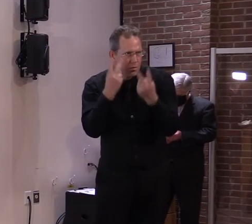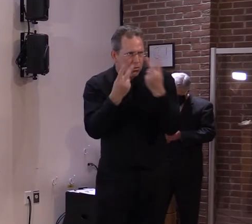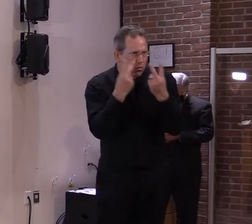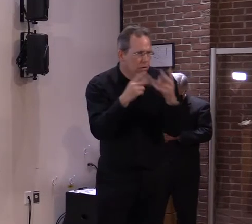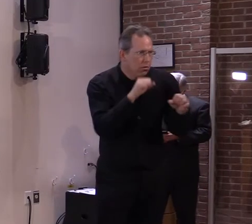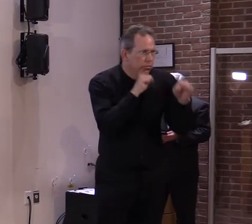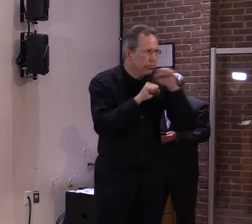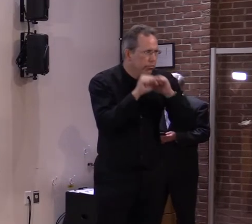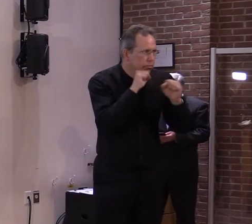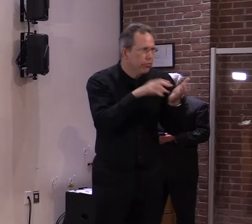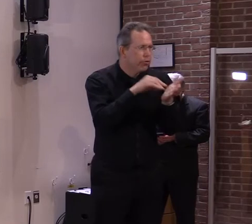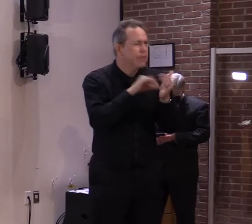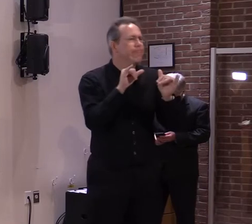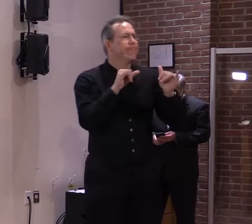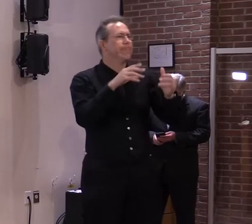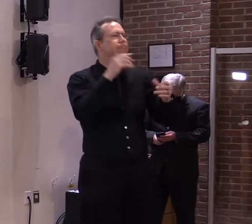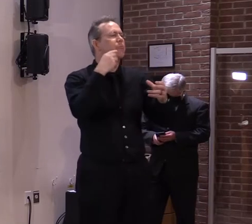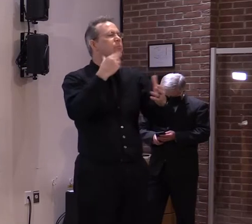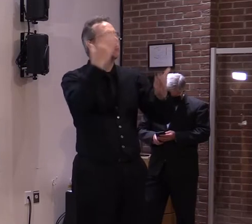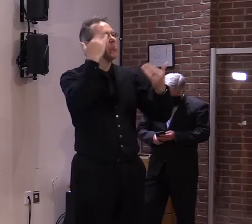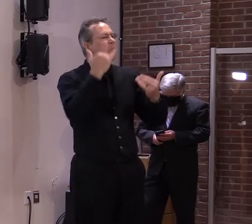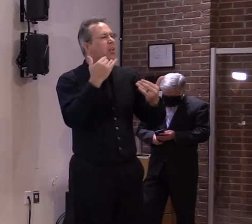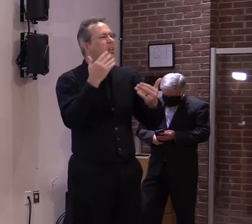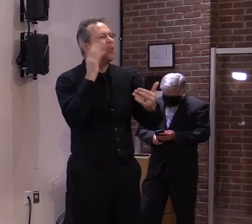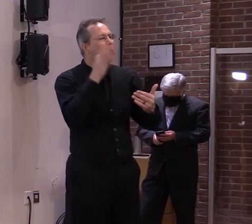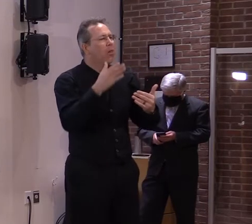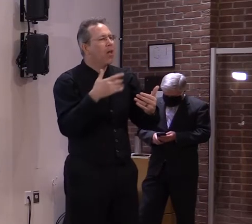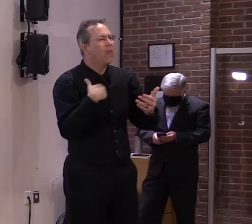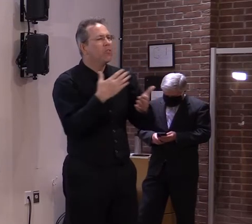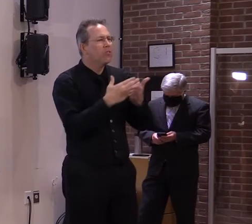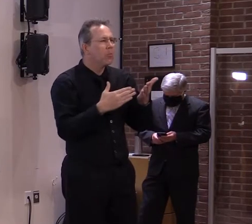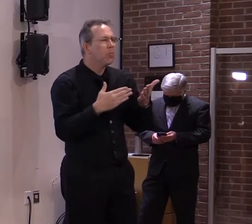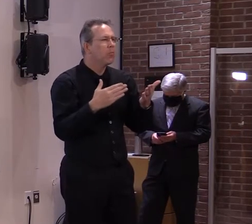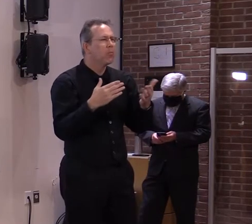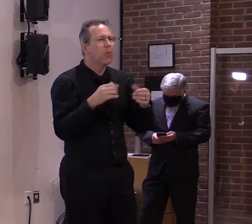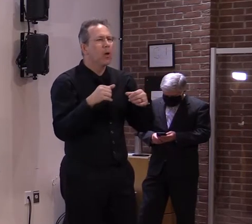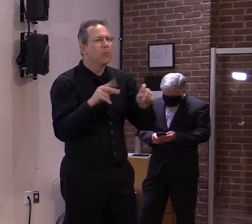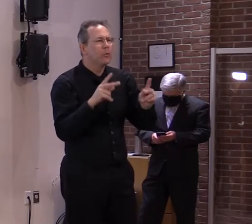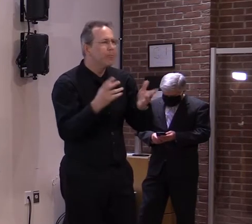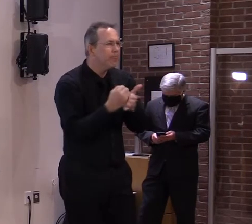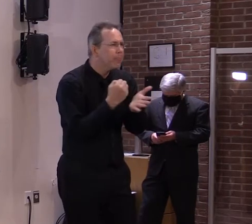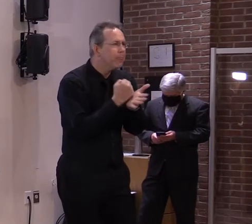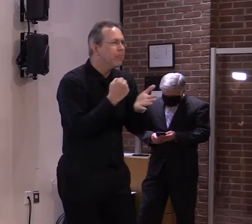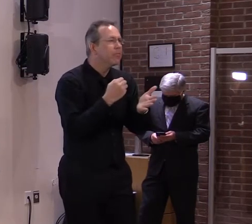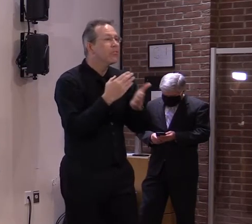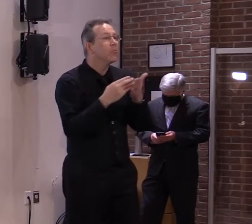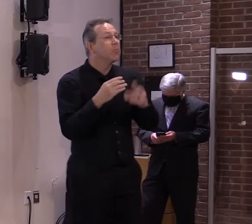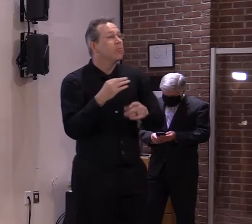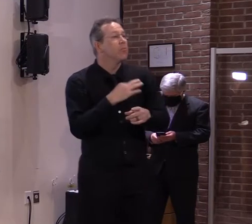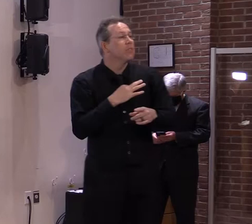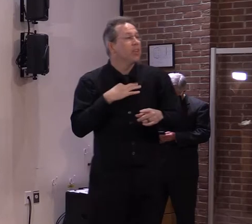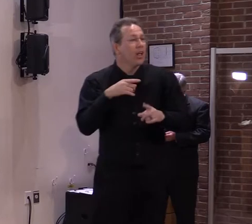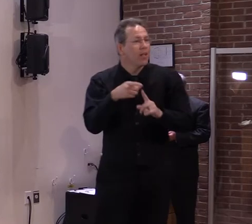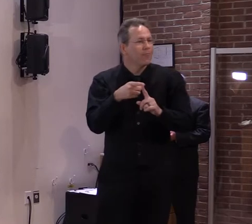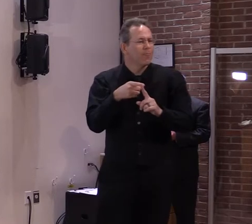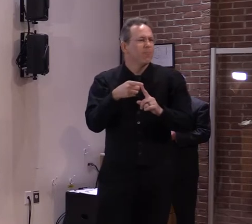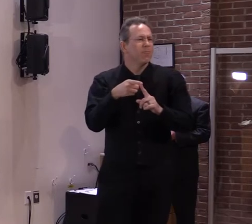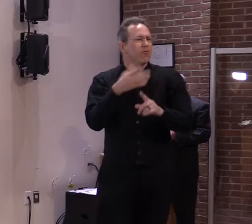will be some opportunities for individual state employees to telework on a